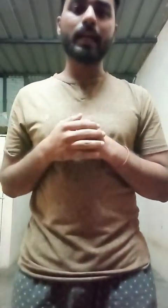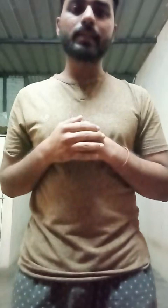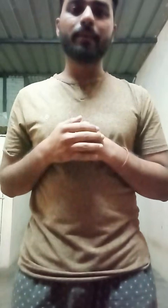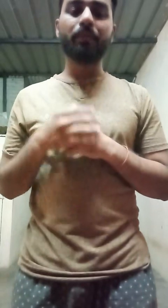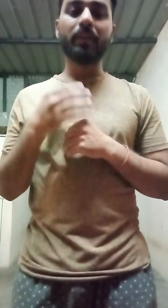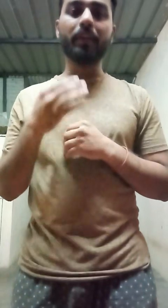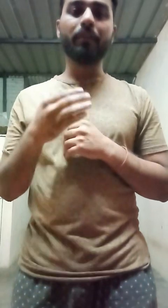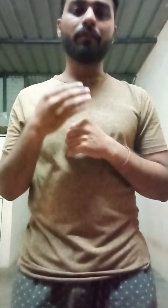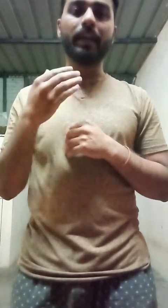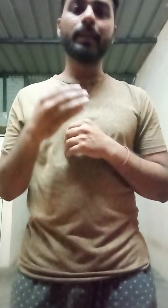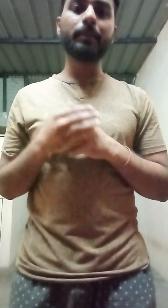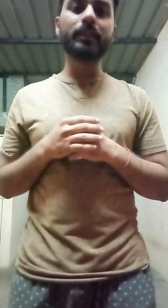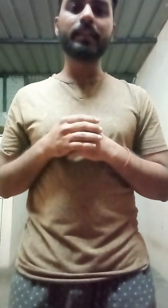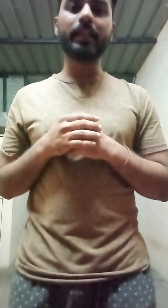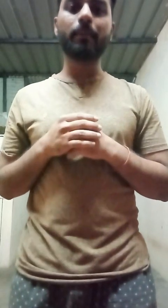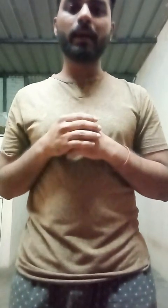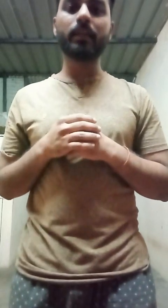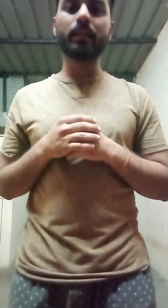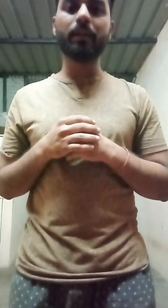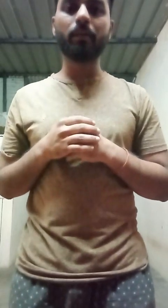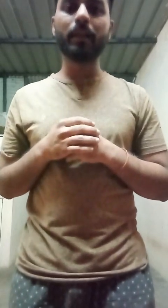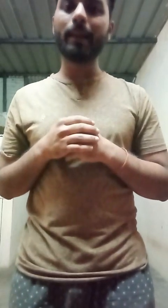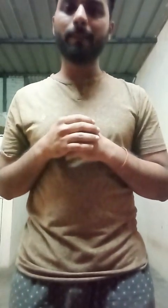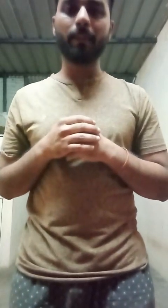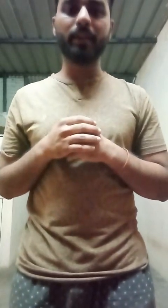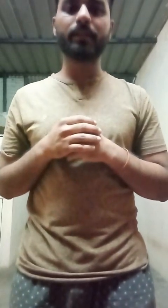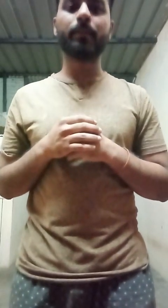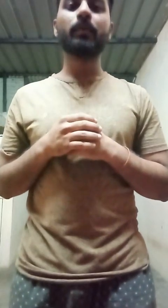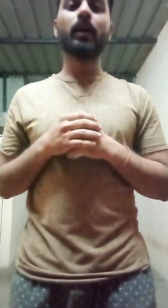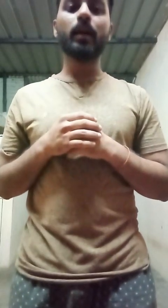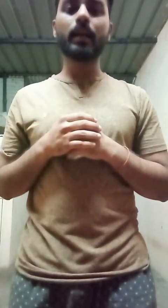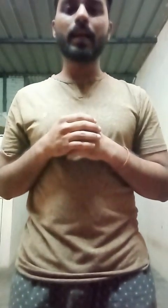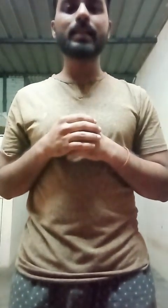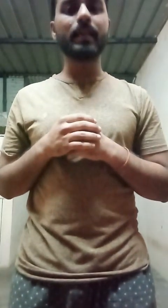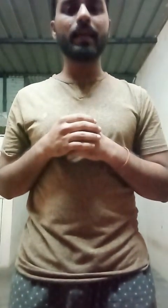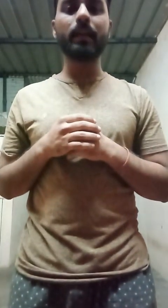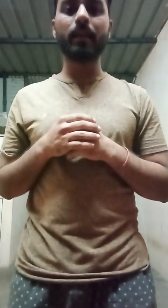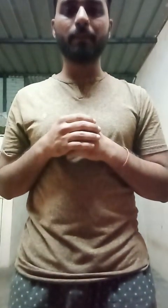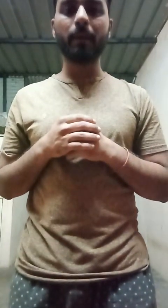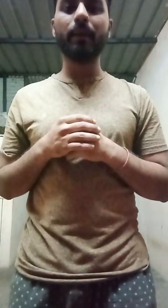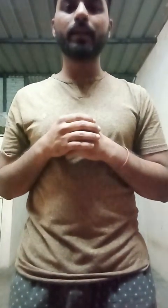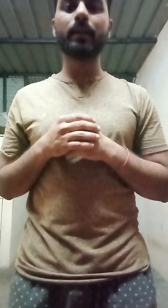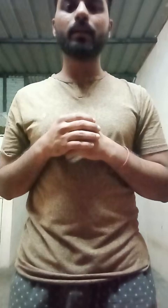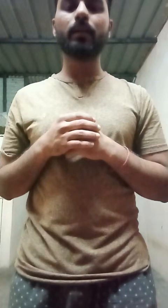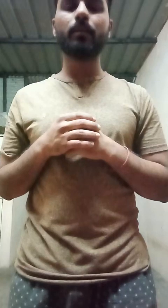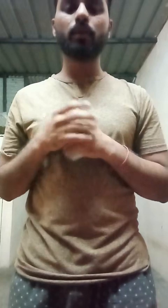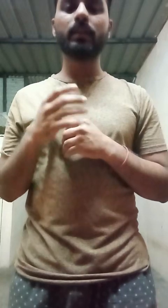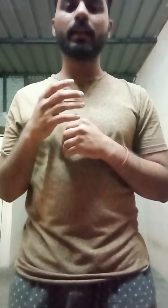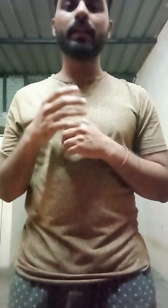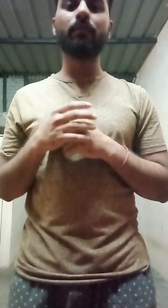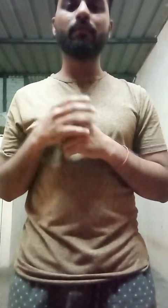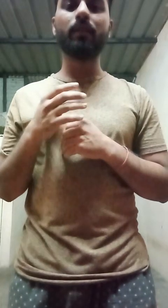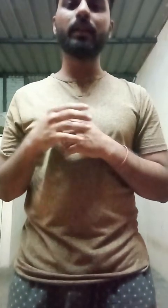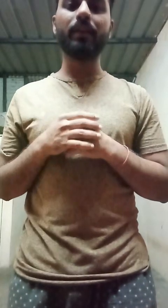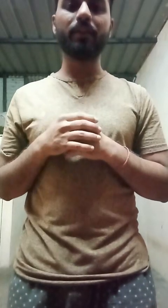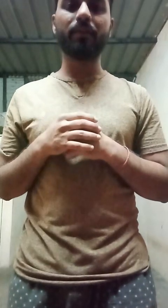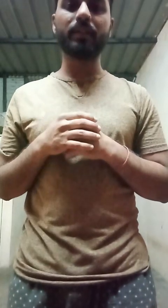class if any preceded by the keyword implements. A class can implement more than one